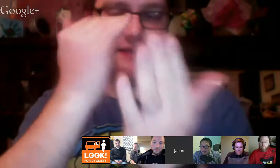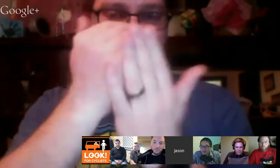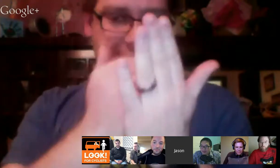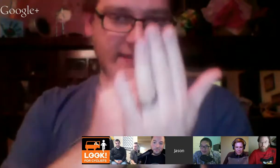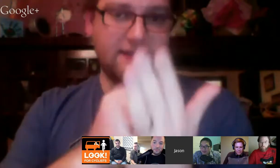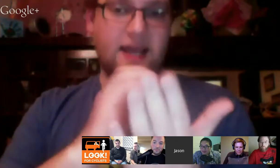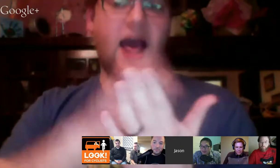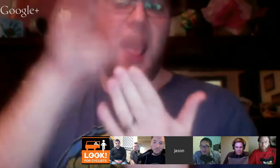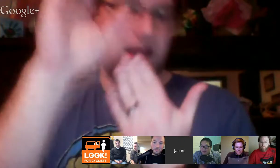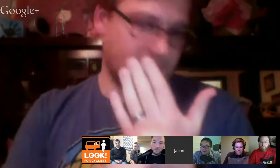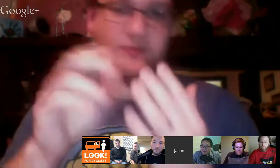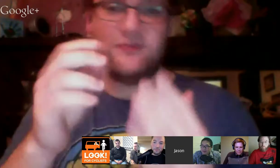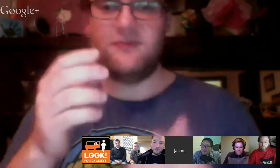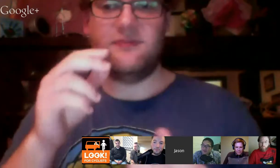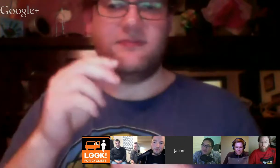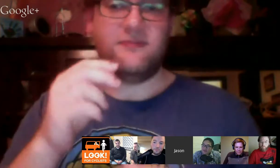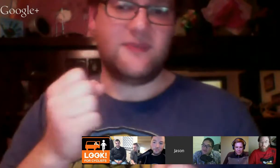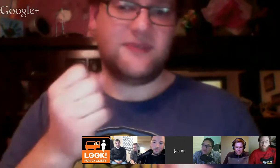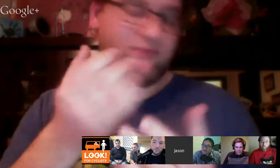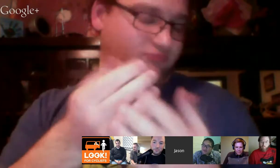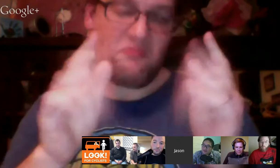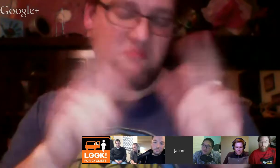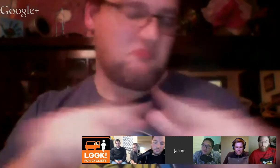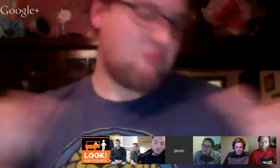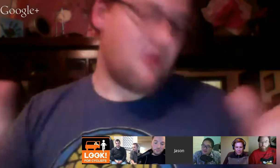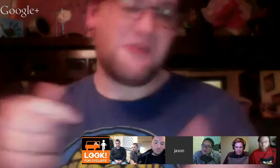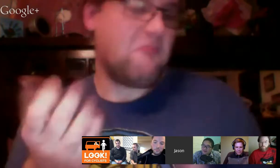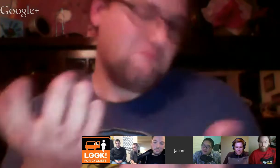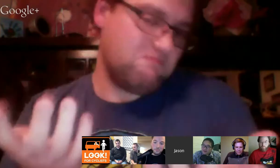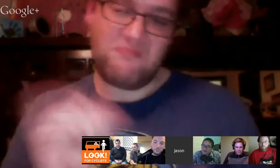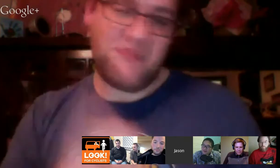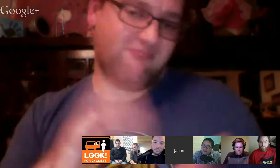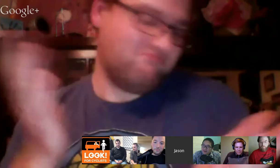screen reading or anyone that has a low vision.